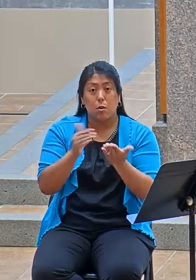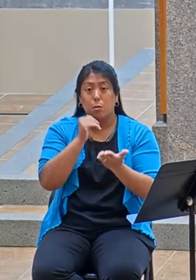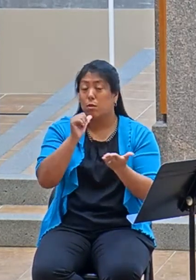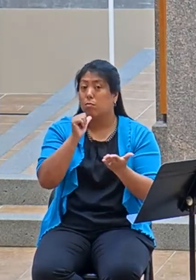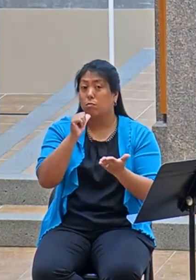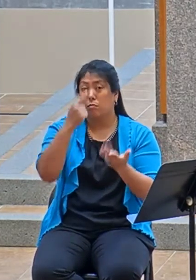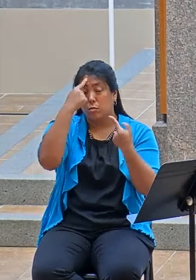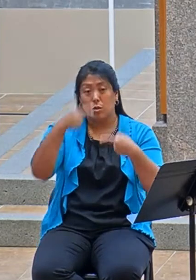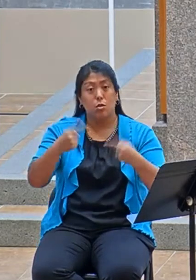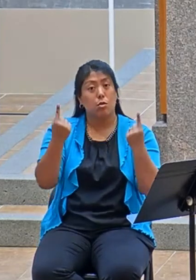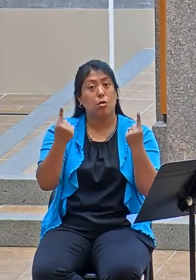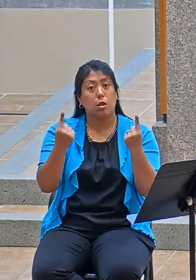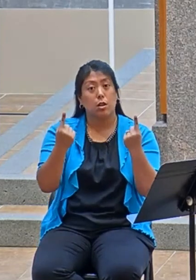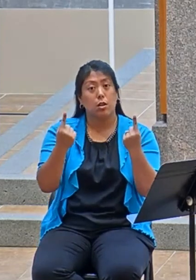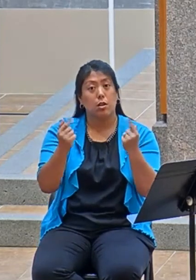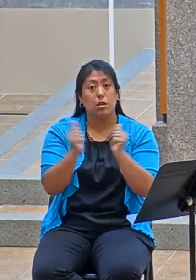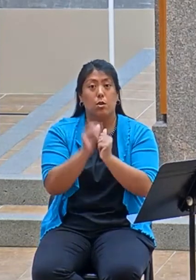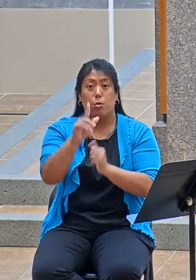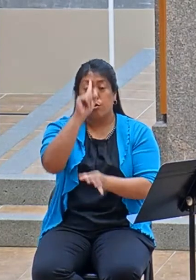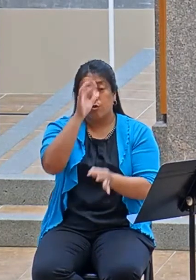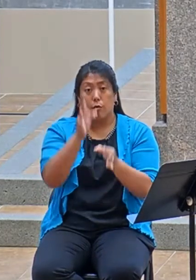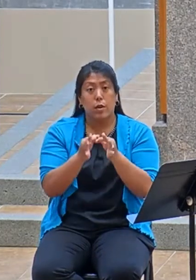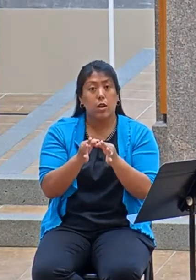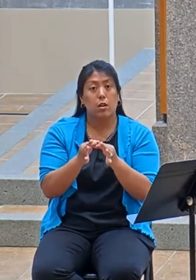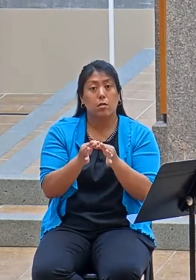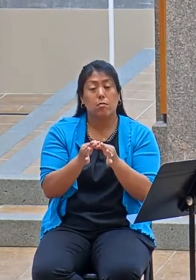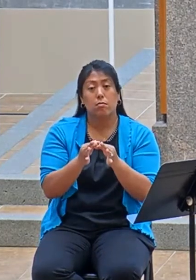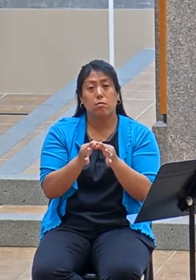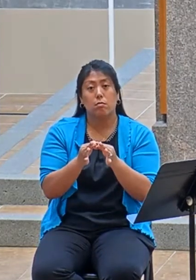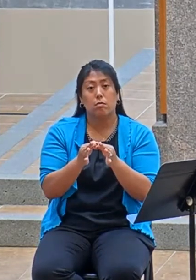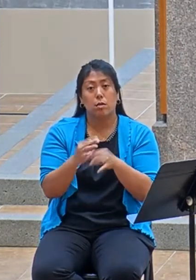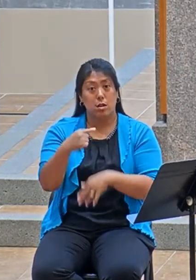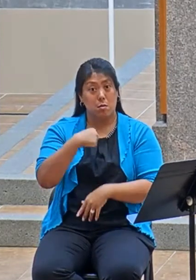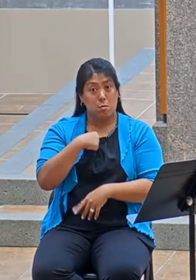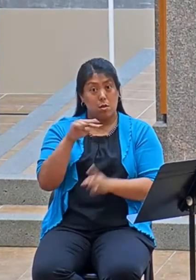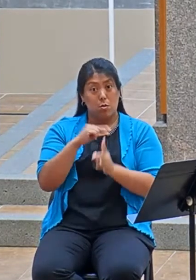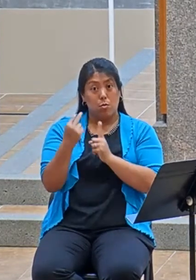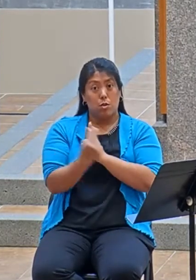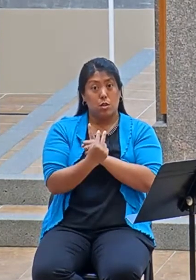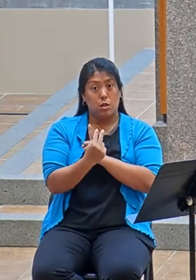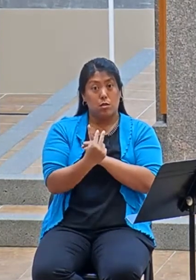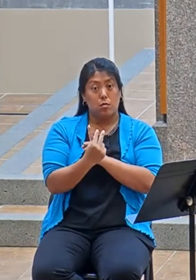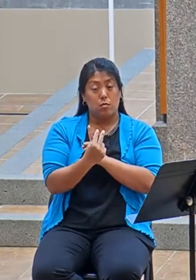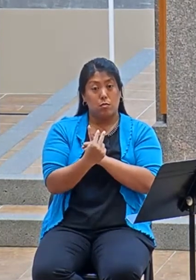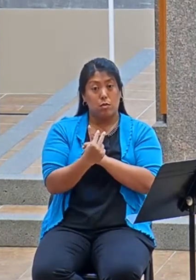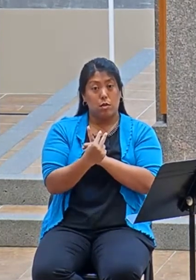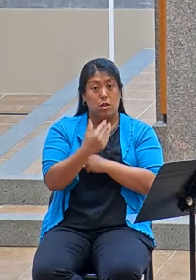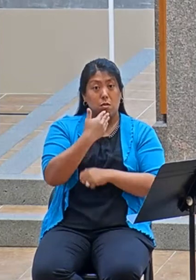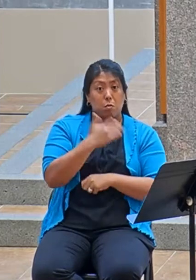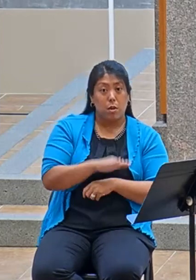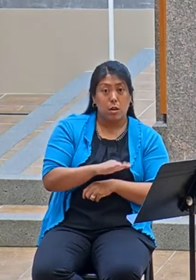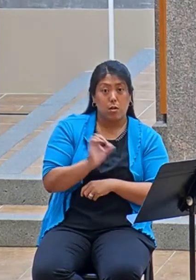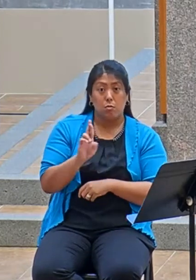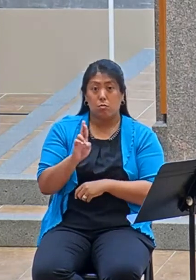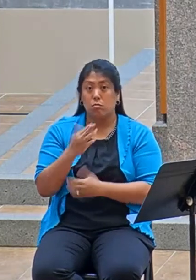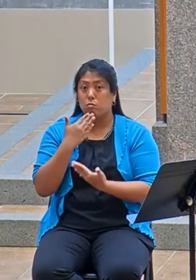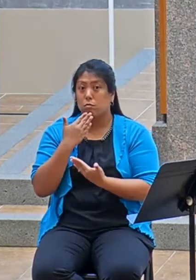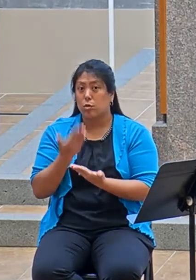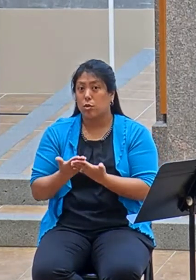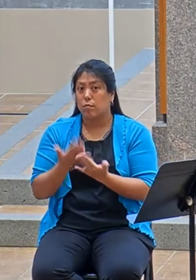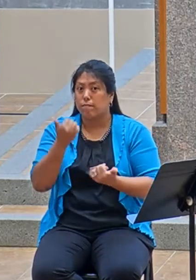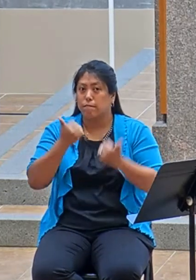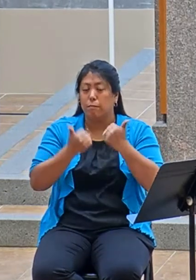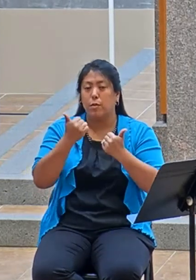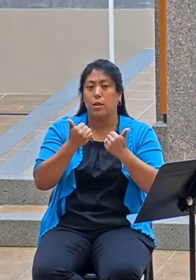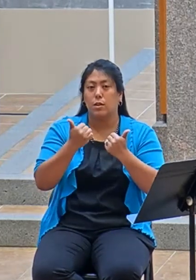things, your faith. Am I viewed as a weed? And what strikes me is that what I need to